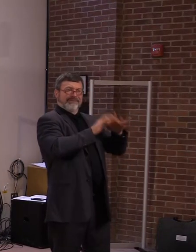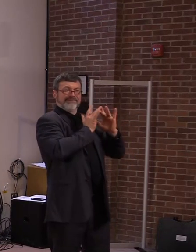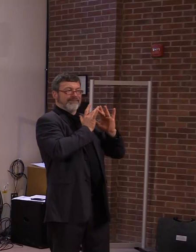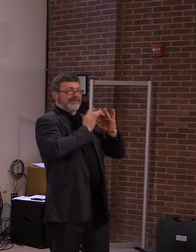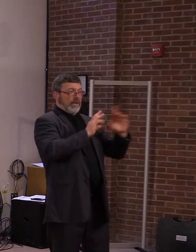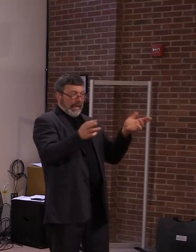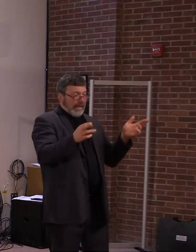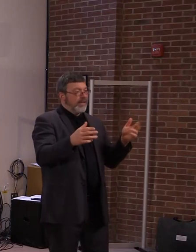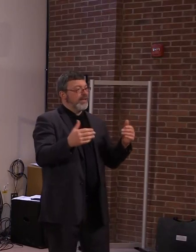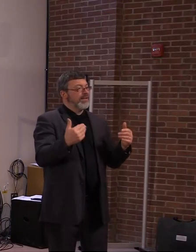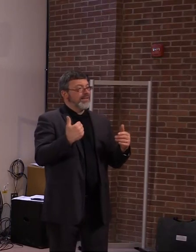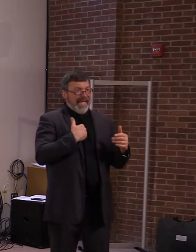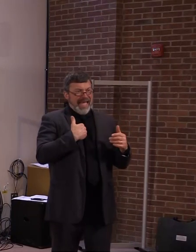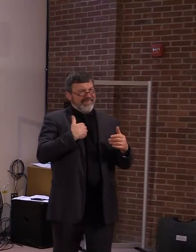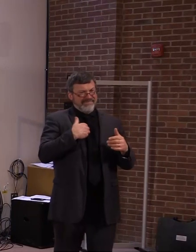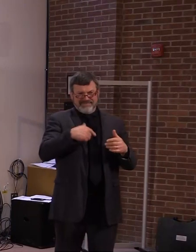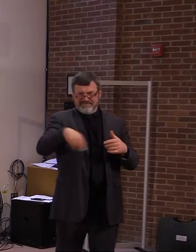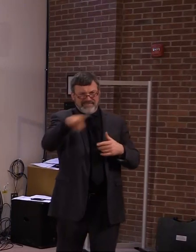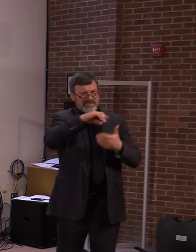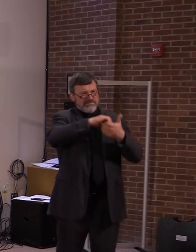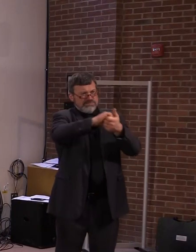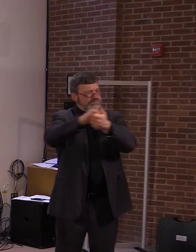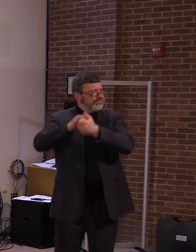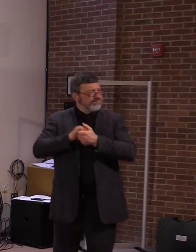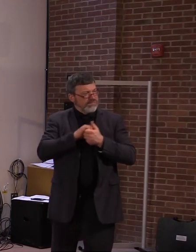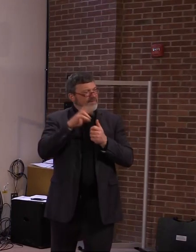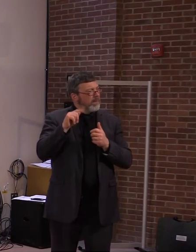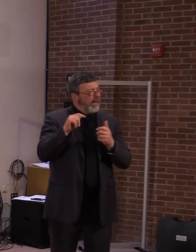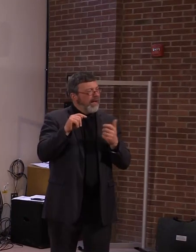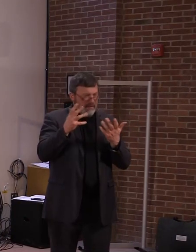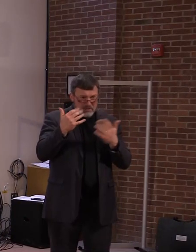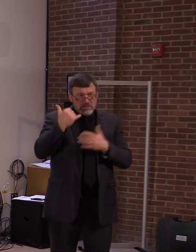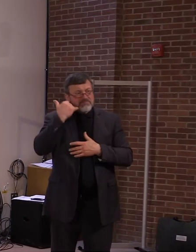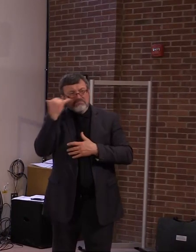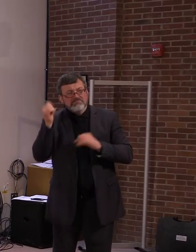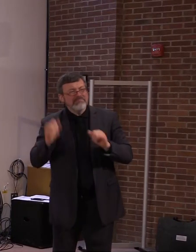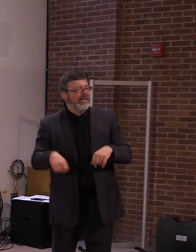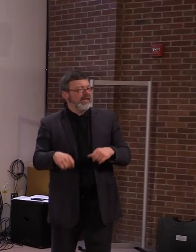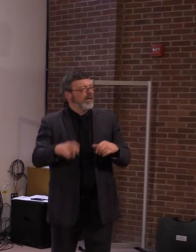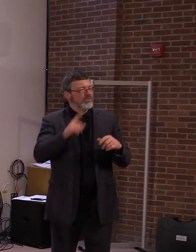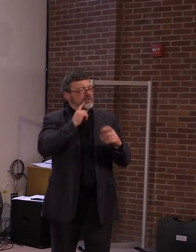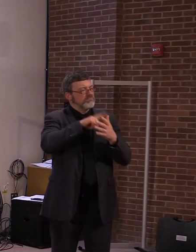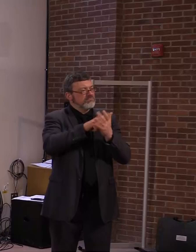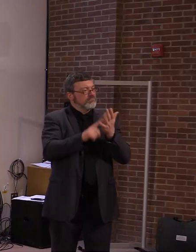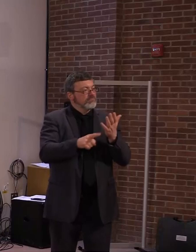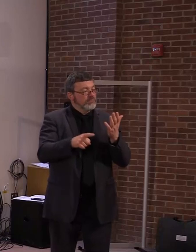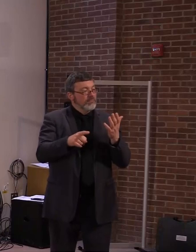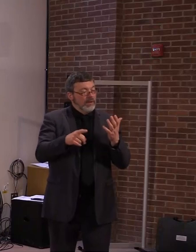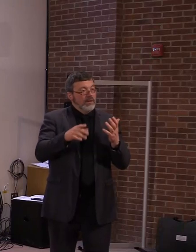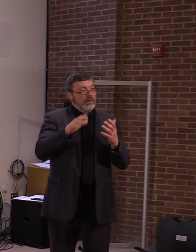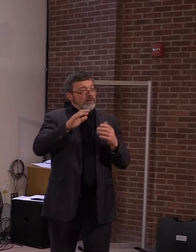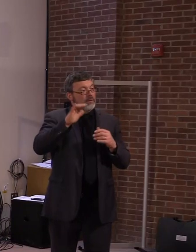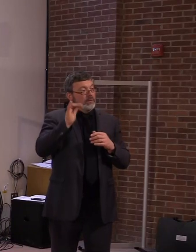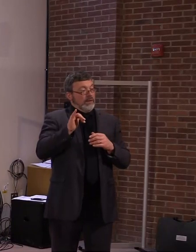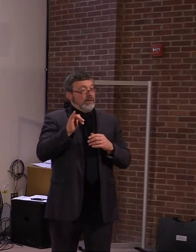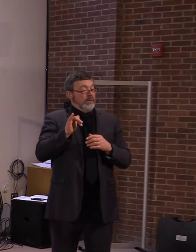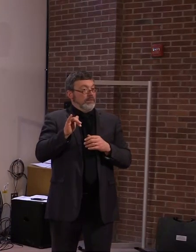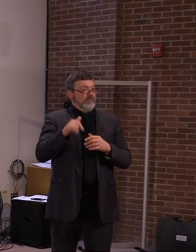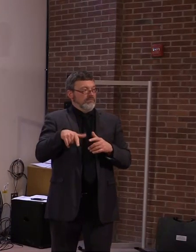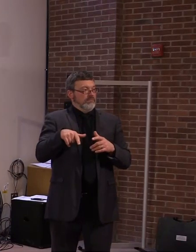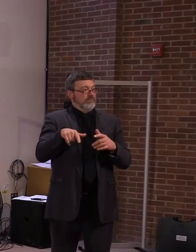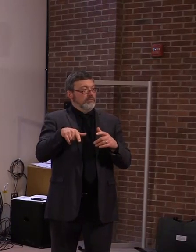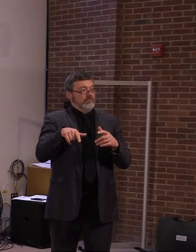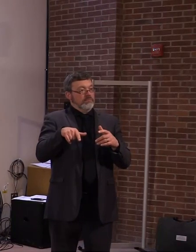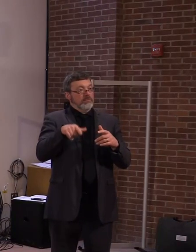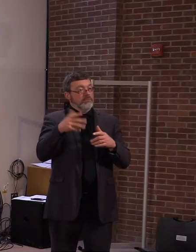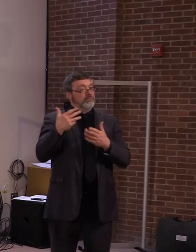at reporting and doing things, especially in the early phase of the pandemic, when nobody knew